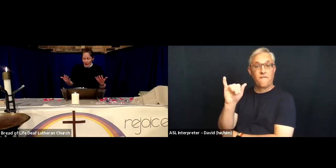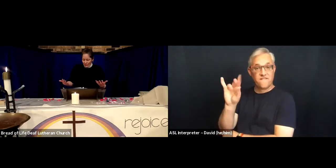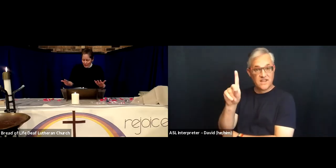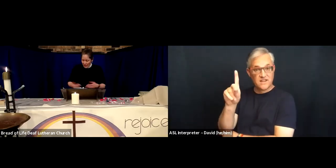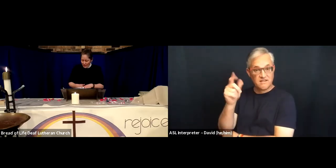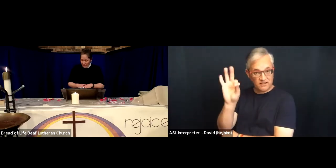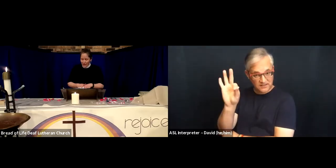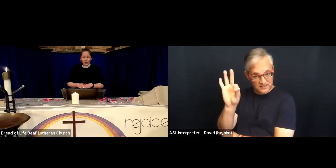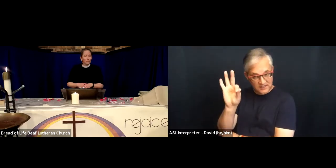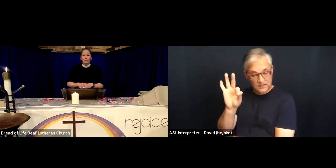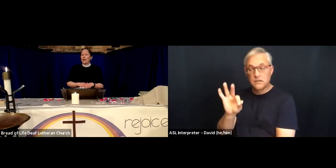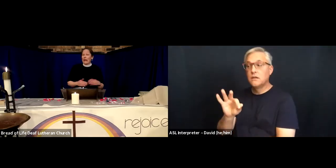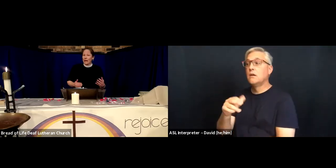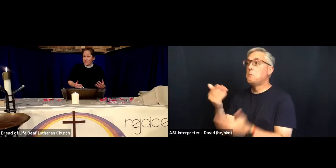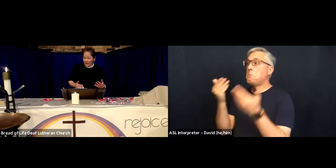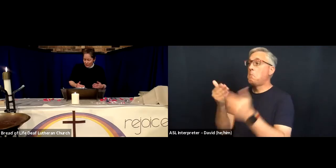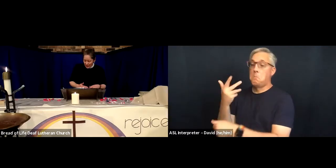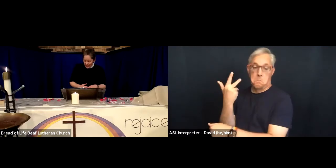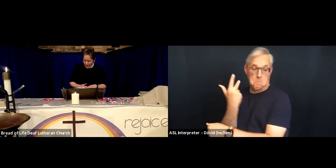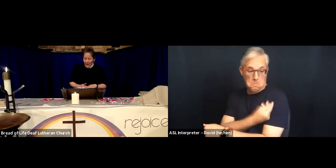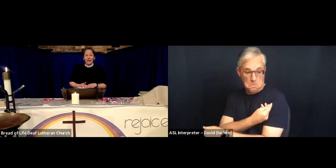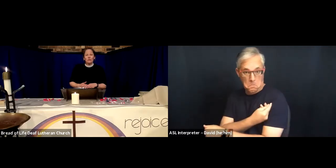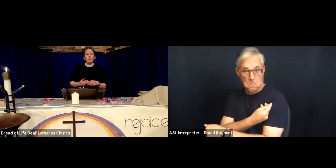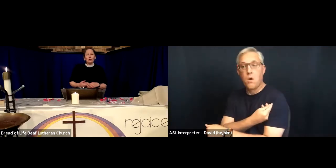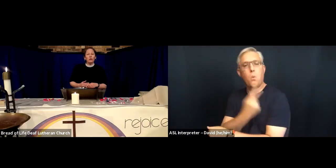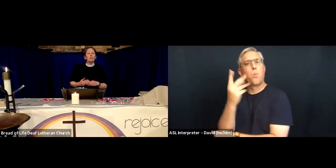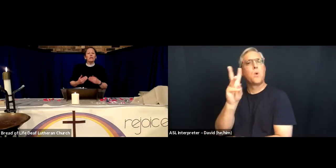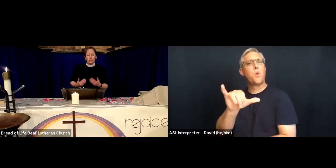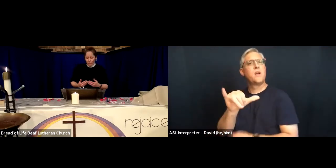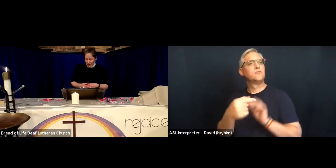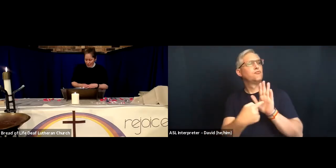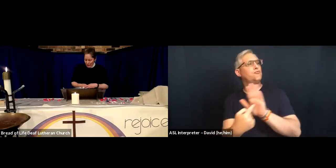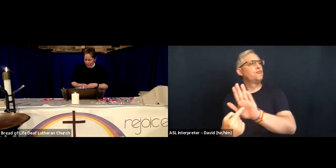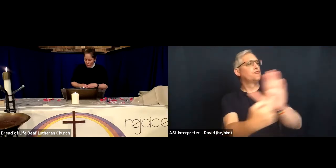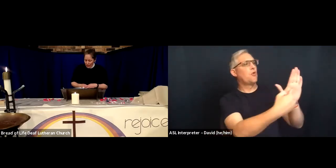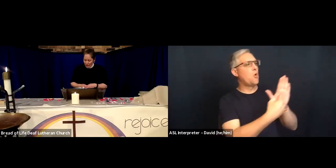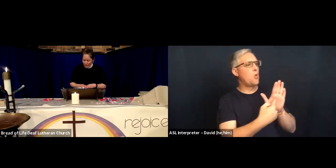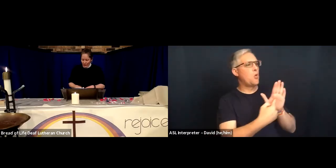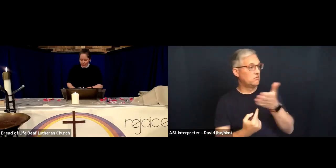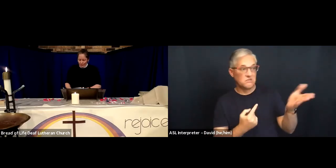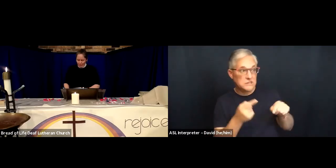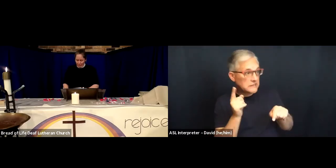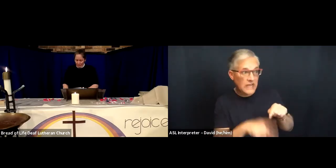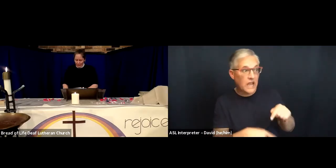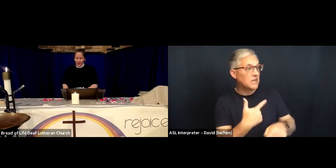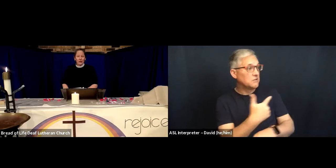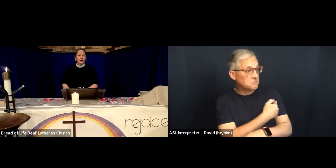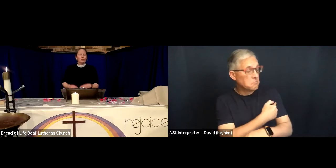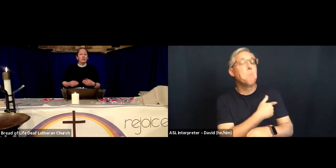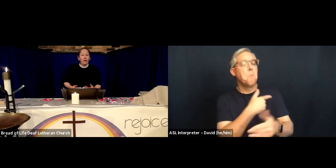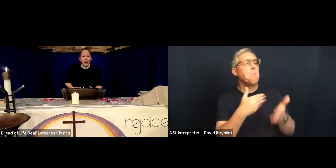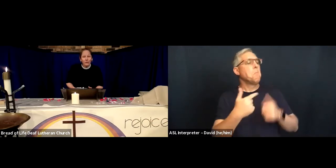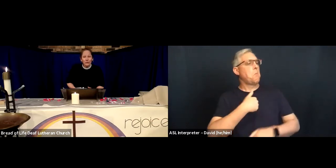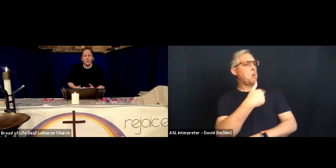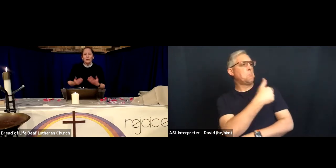others around us who can't get the vaccine, it's one way we can show them we love you.